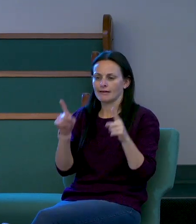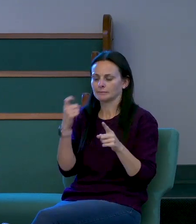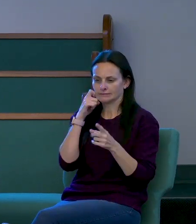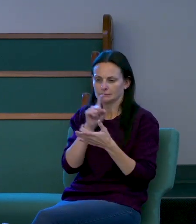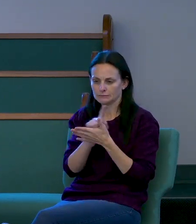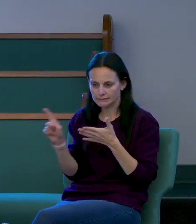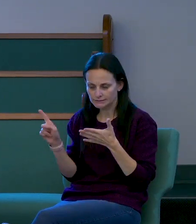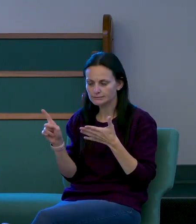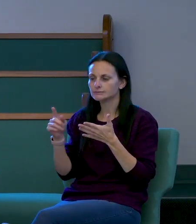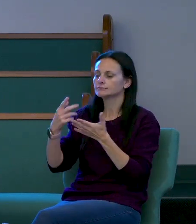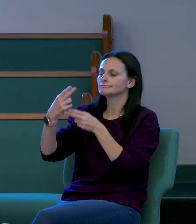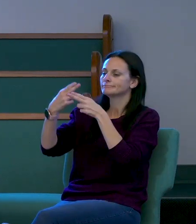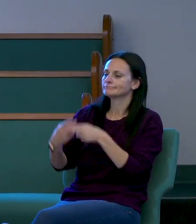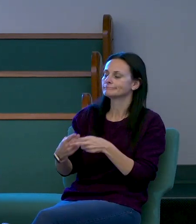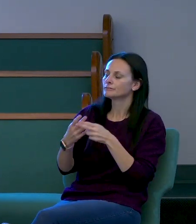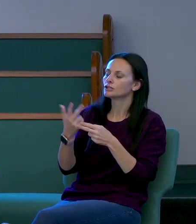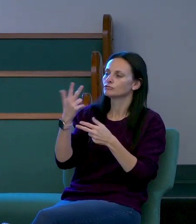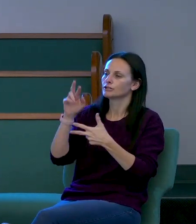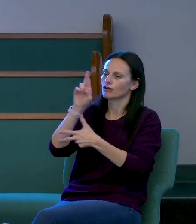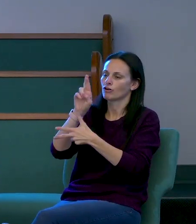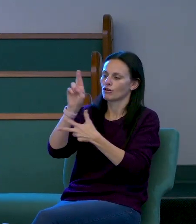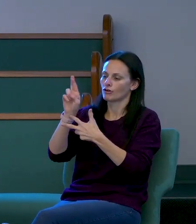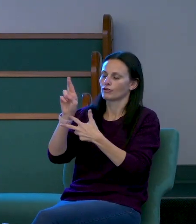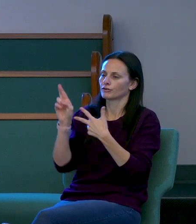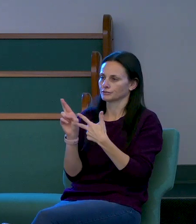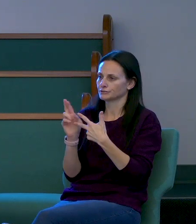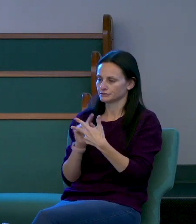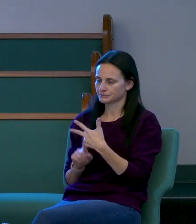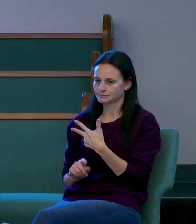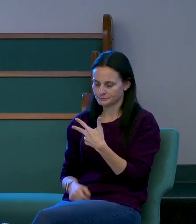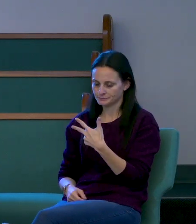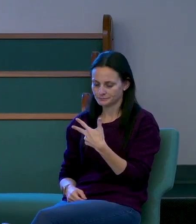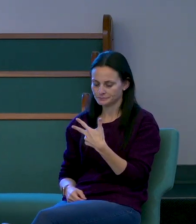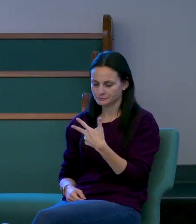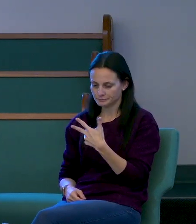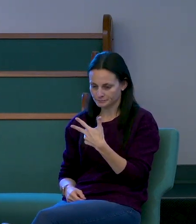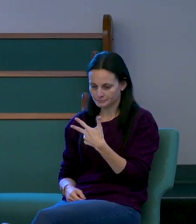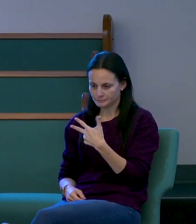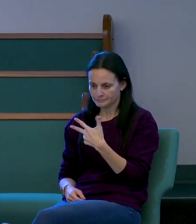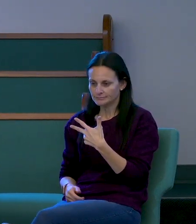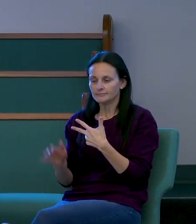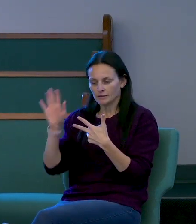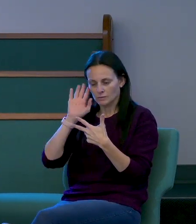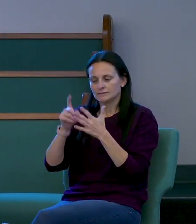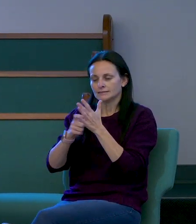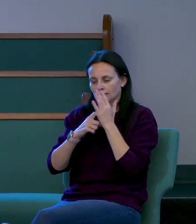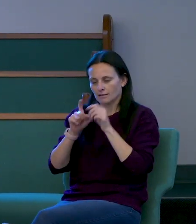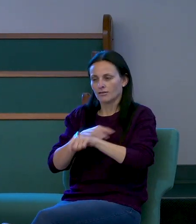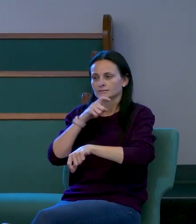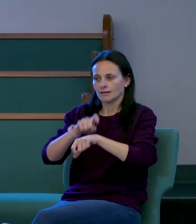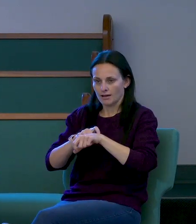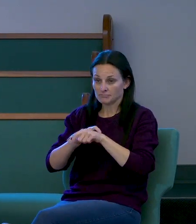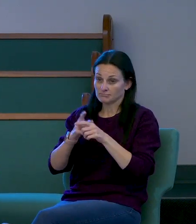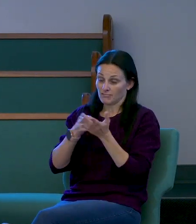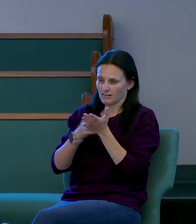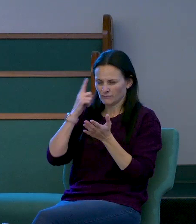is by referring to it as the three R's, the three R's. It's going to take a while in truth for all of us